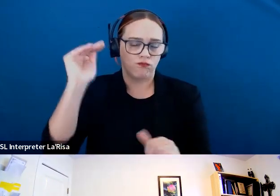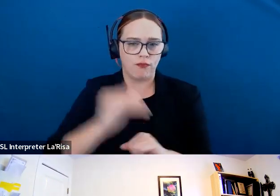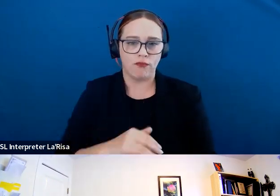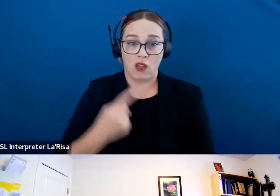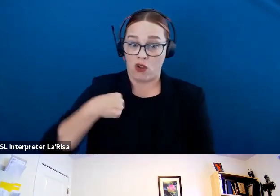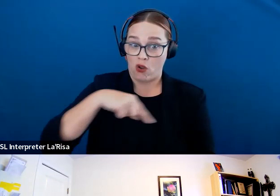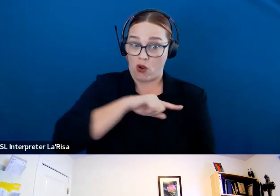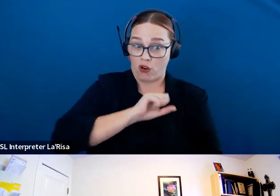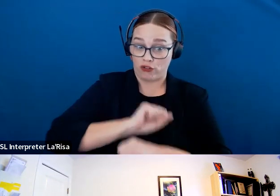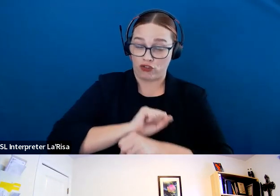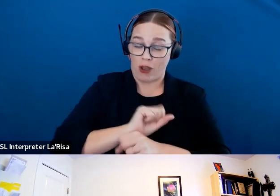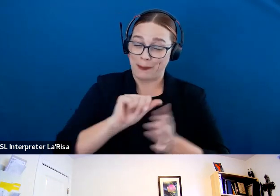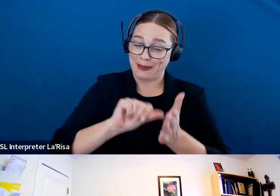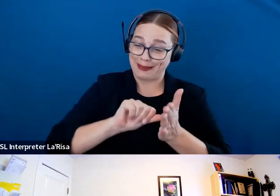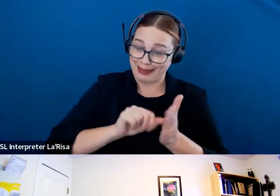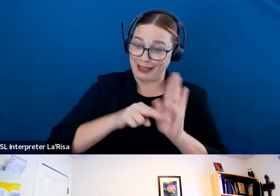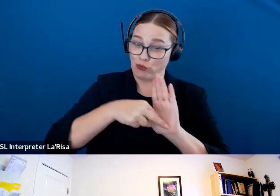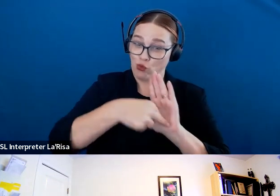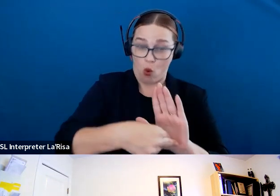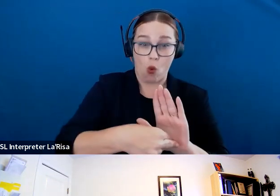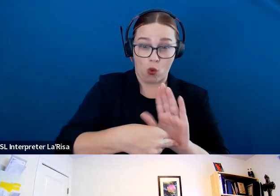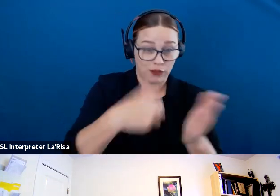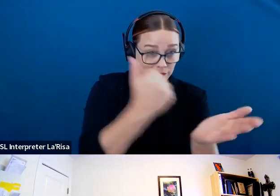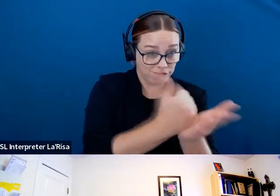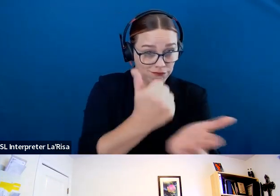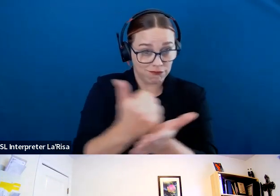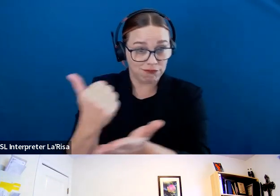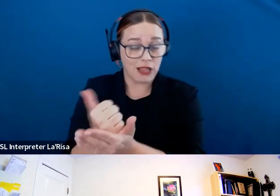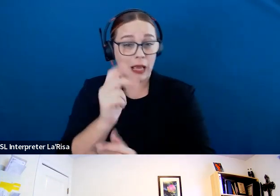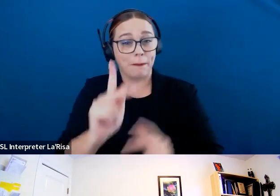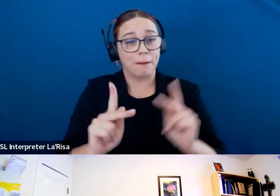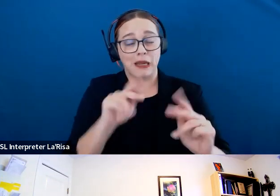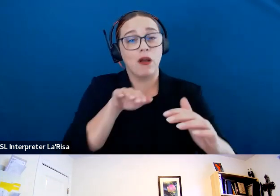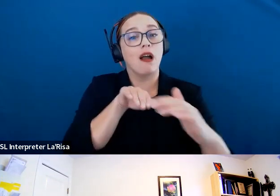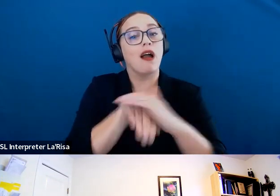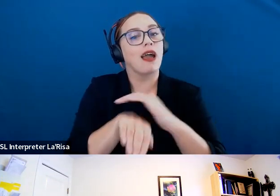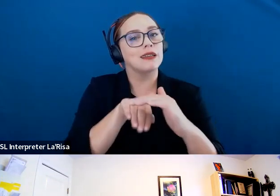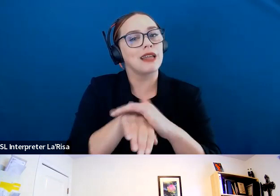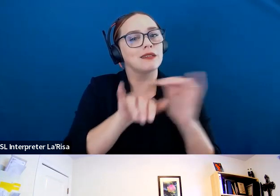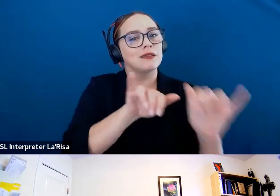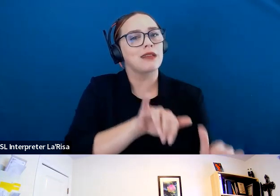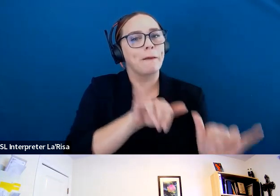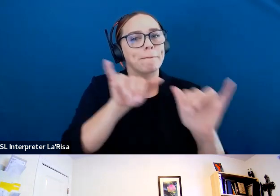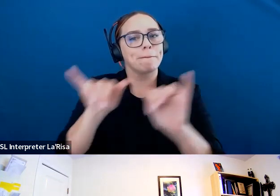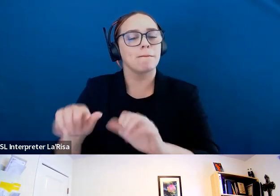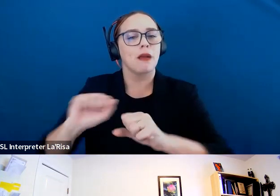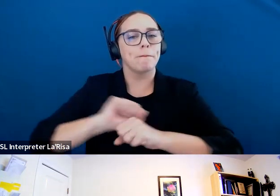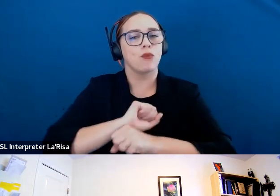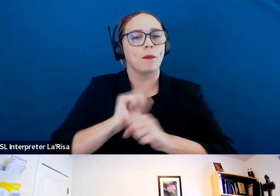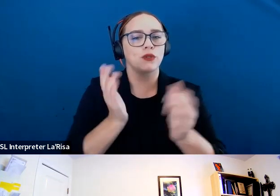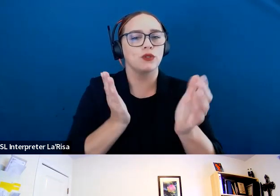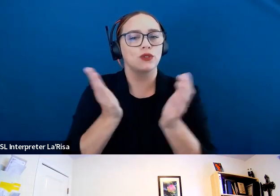for Independent Living in helping people with disabilities access those same employment services as everyone